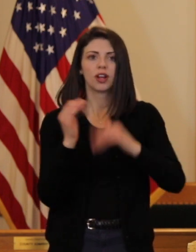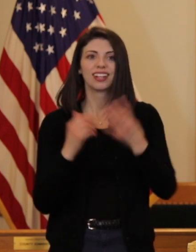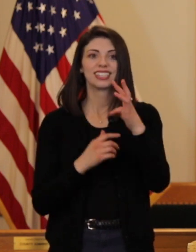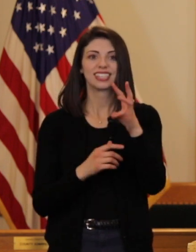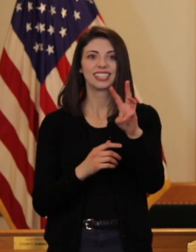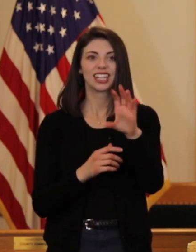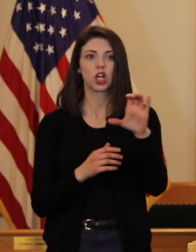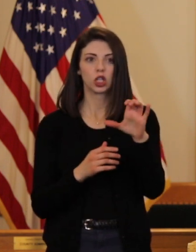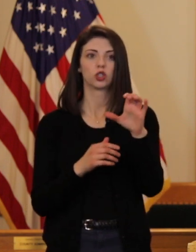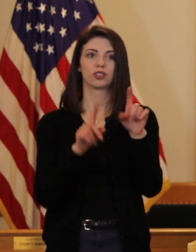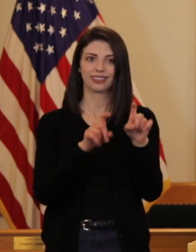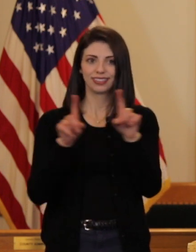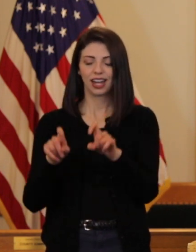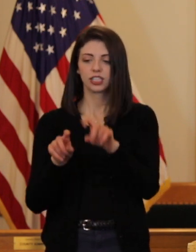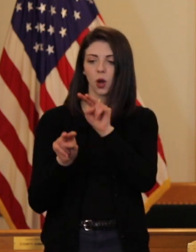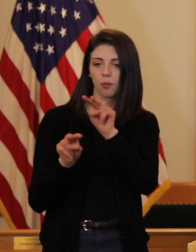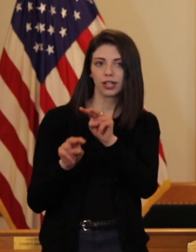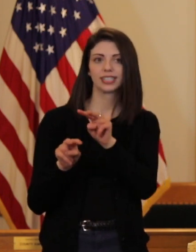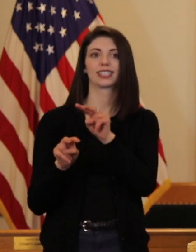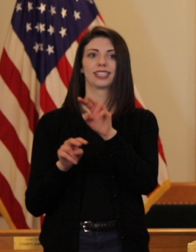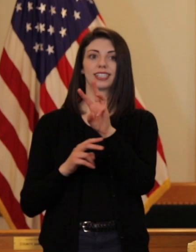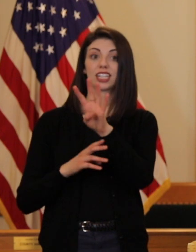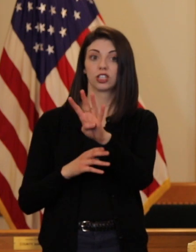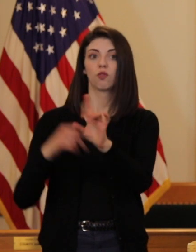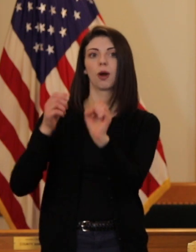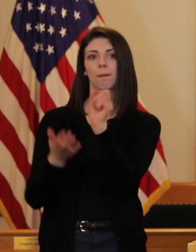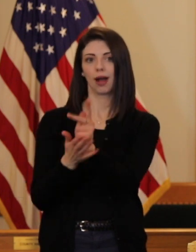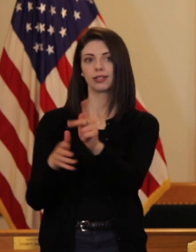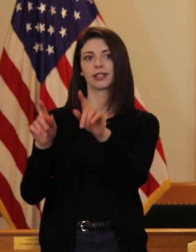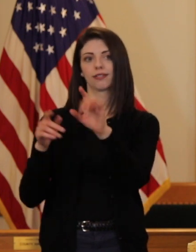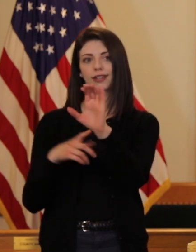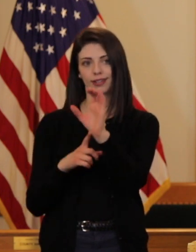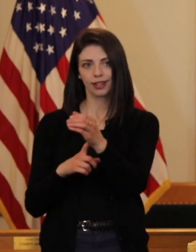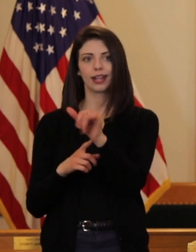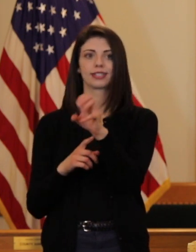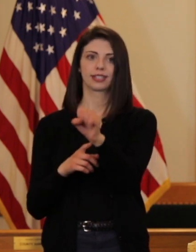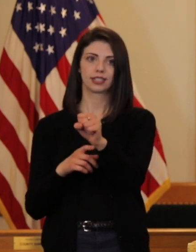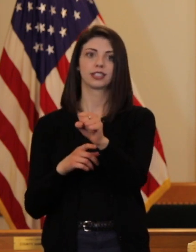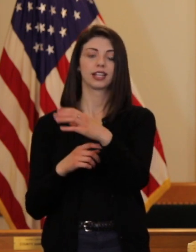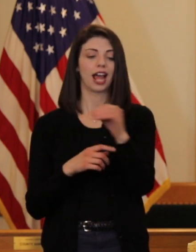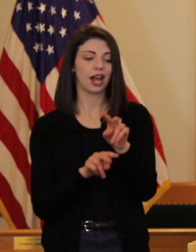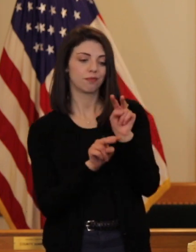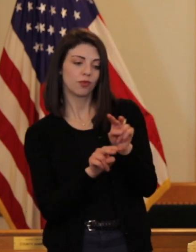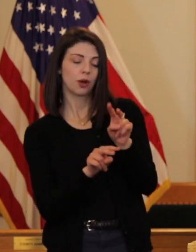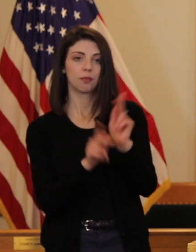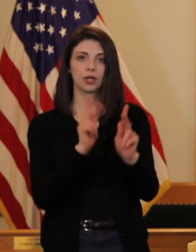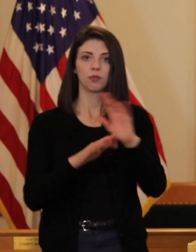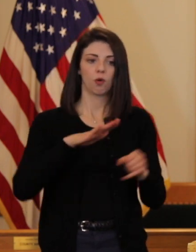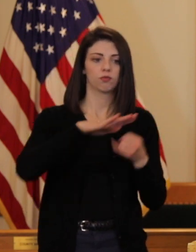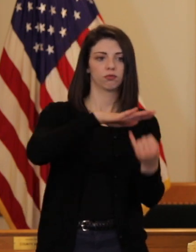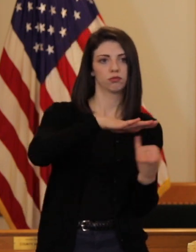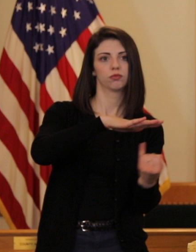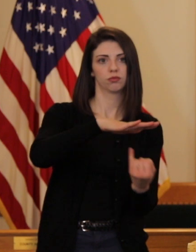monitored 64 positive cases, and monitored more than 1,700 people while they were in isolation or quarantined.